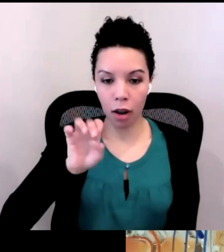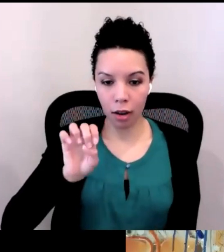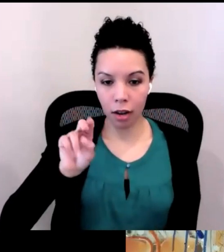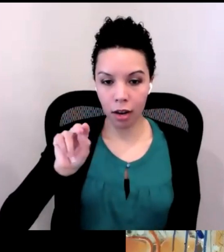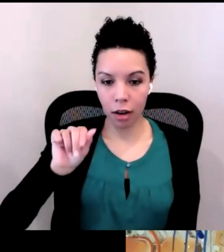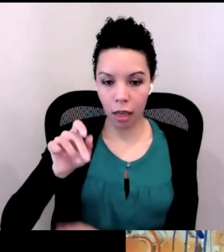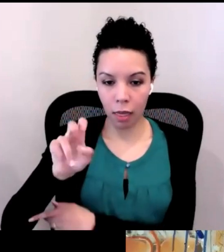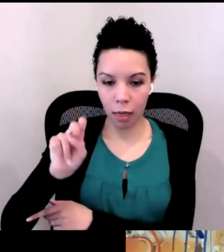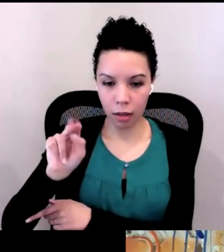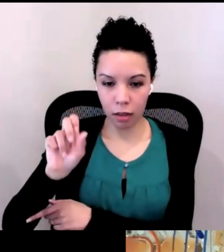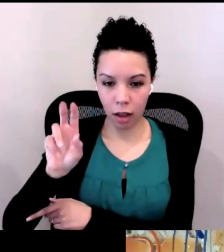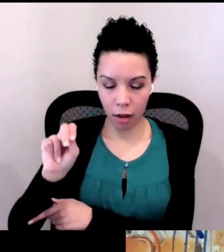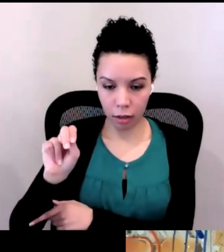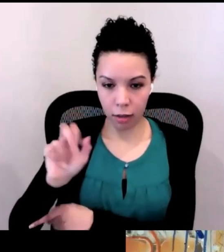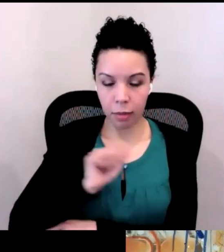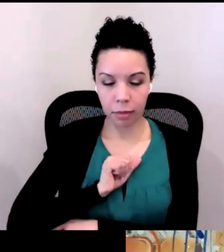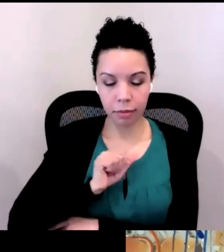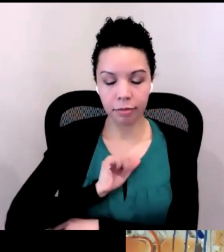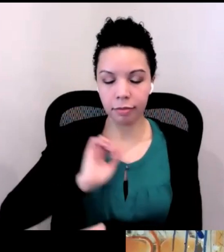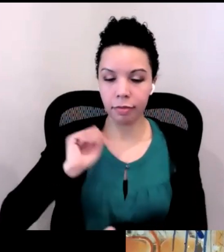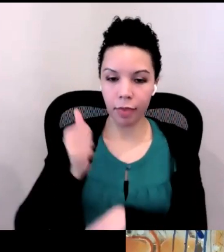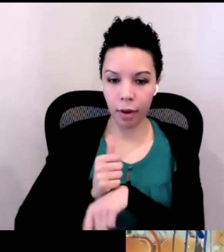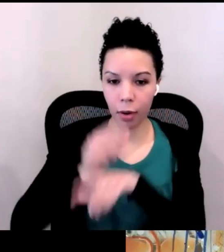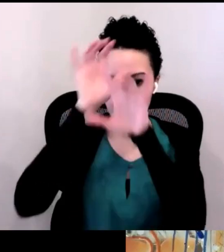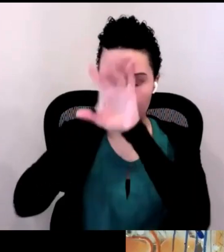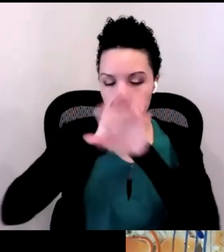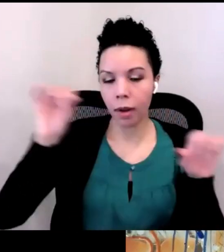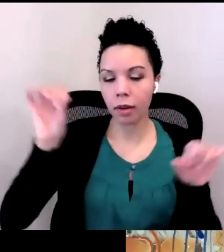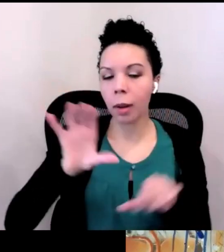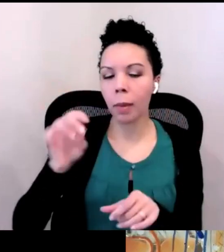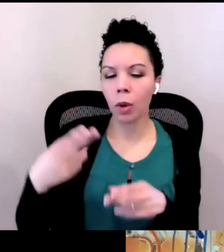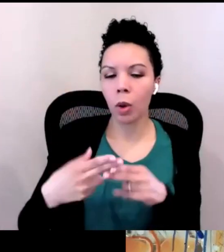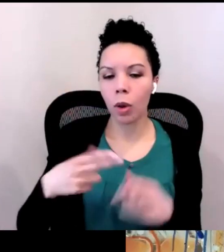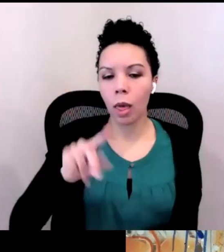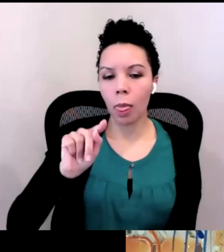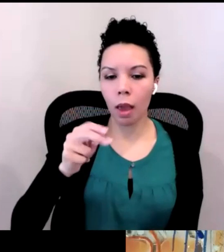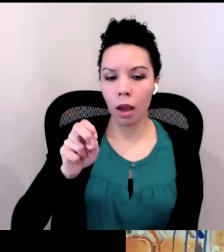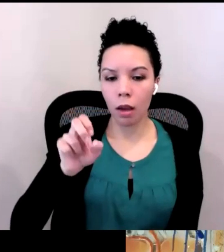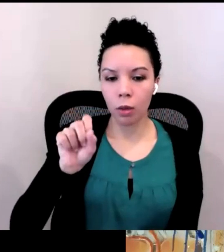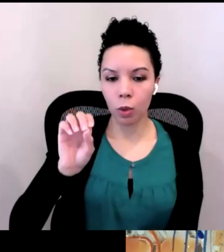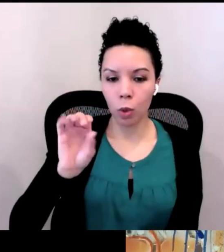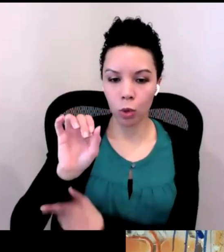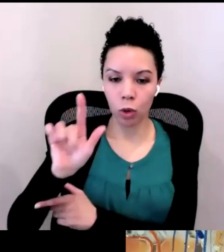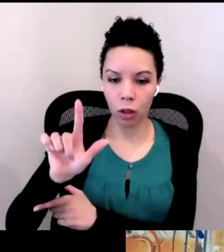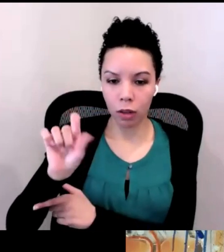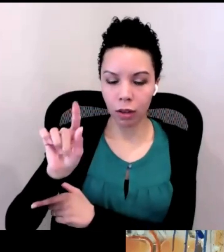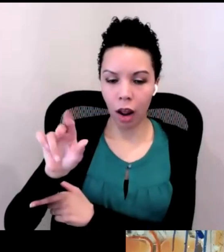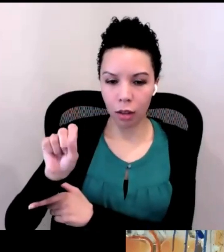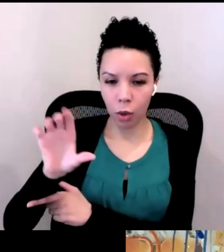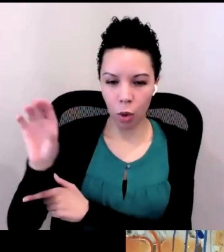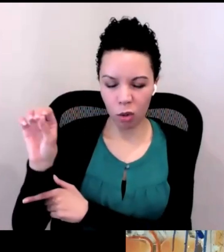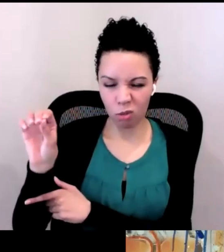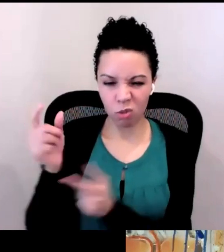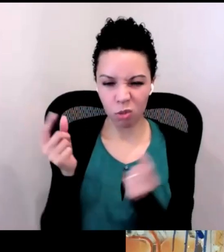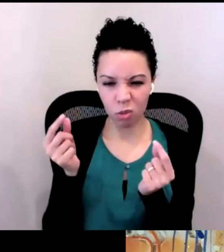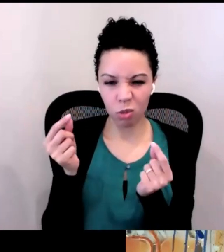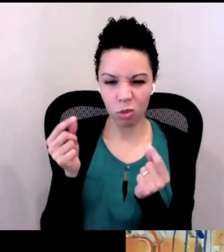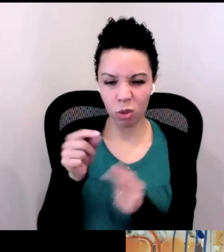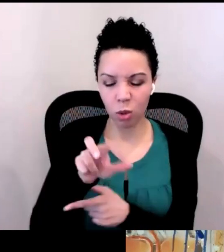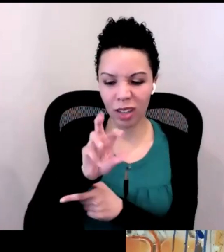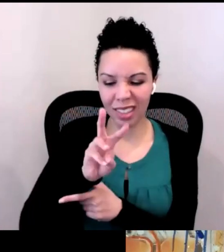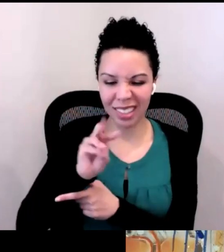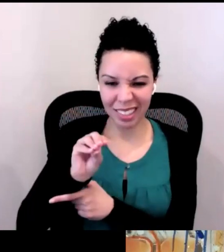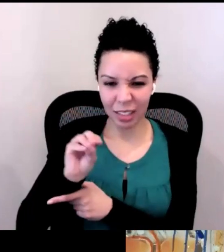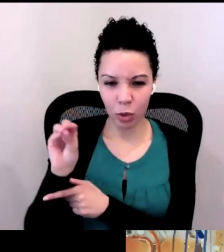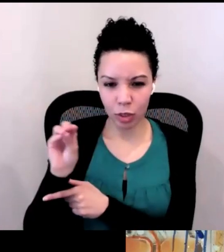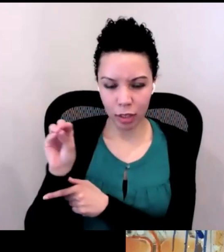founder and president of a company called the Social Status Co. And that is a 360-degree digital agency